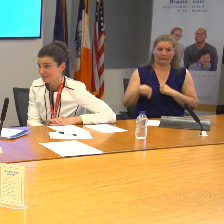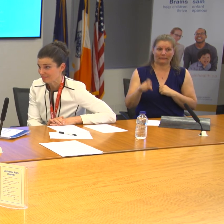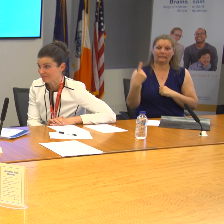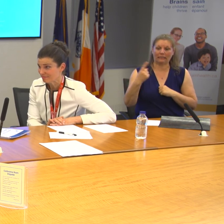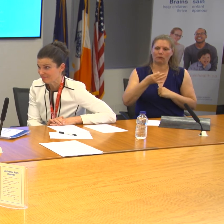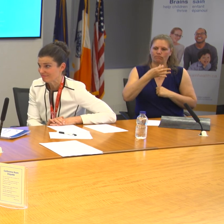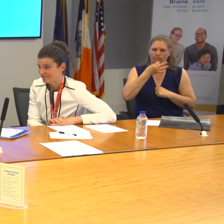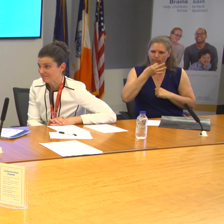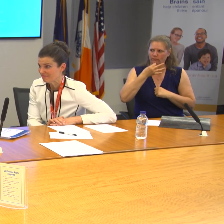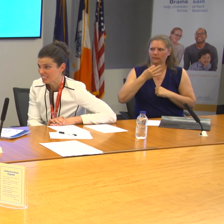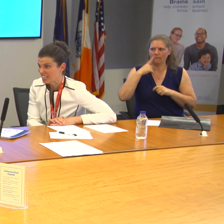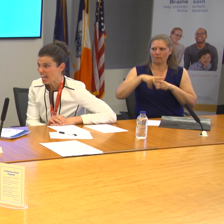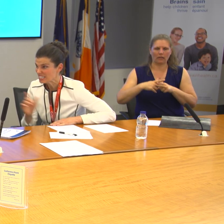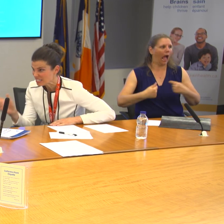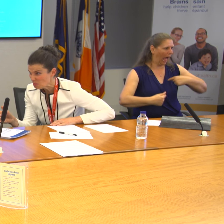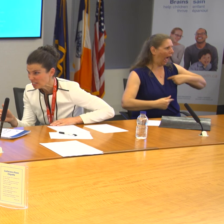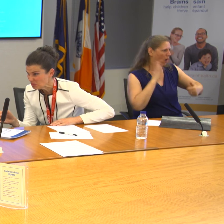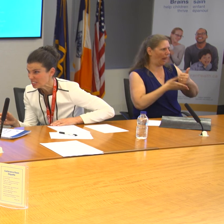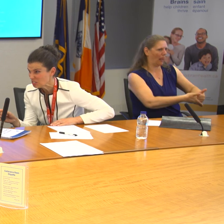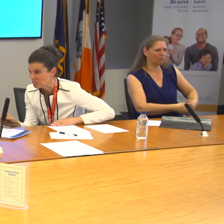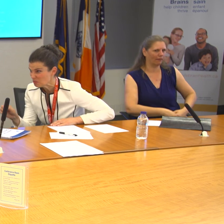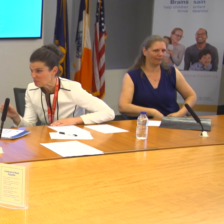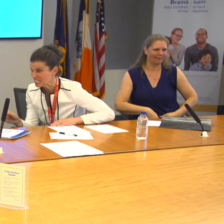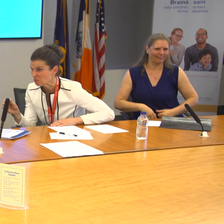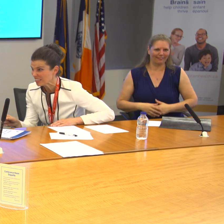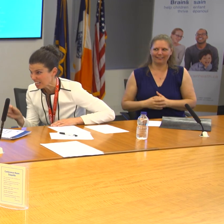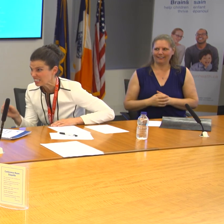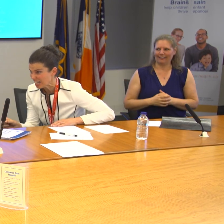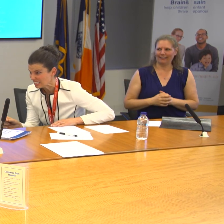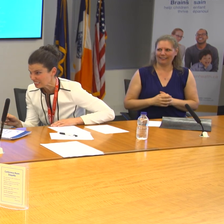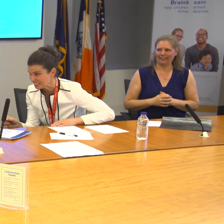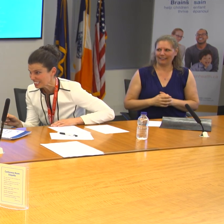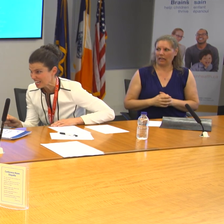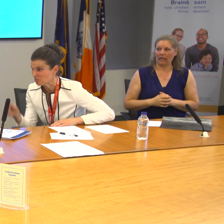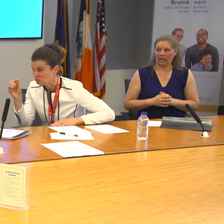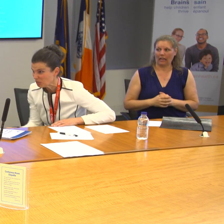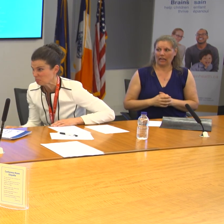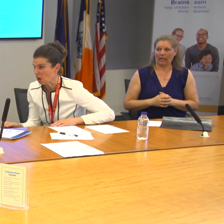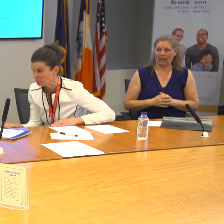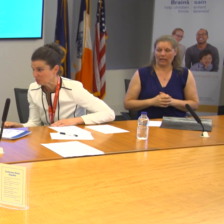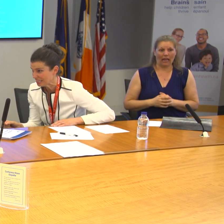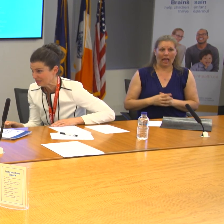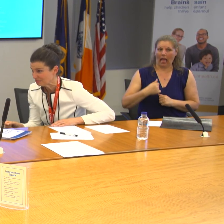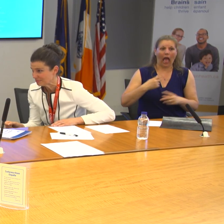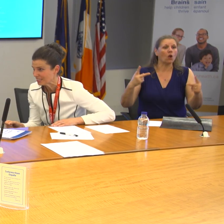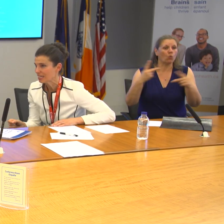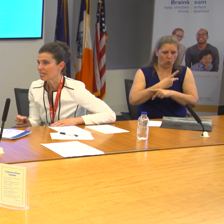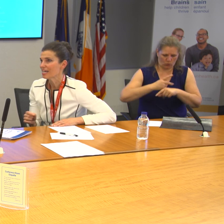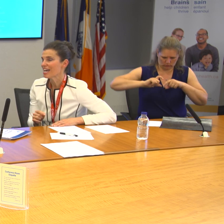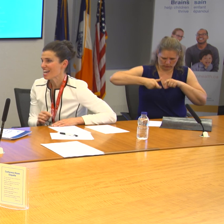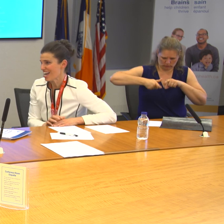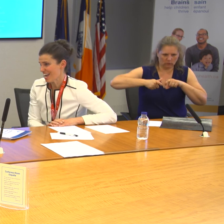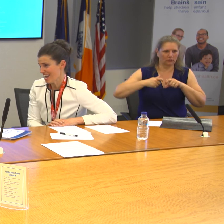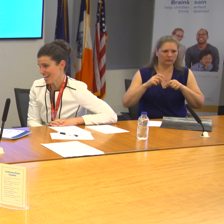mechanic. I'm gonna be your one. And someone who can deal with lug nuts, because I have a real problem with them. Yeah,